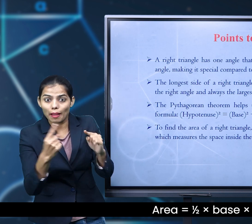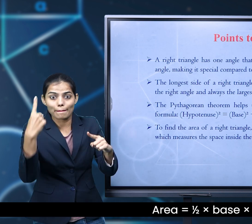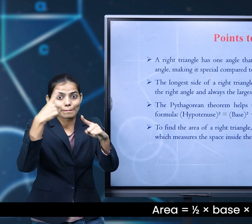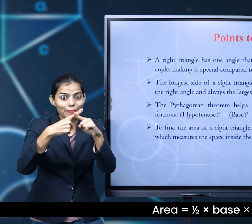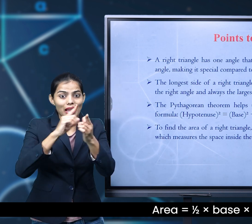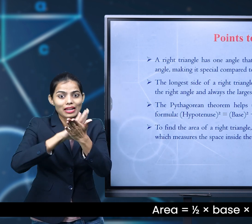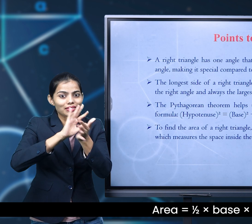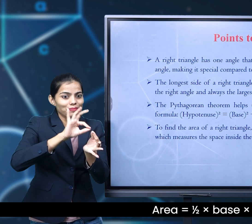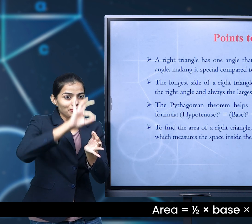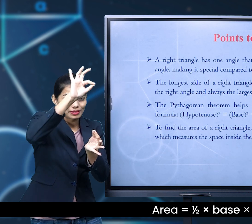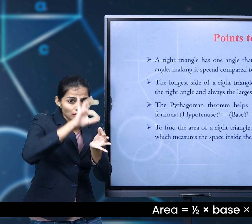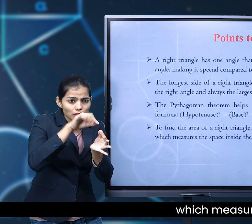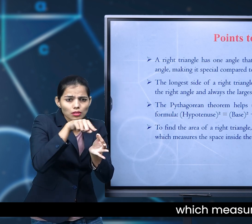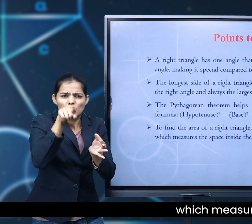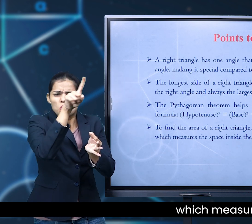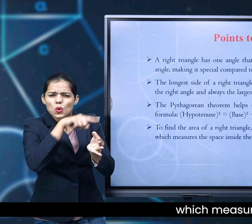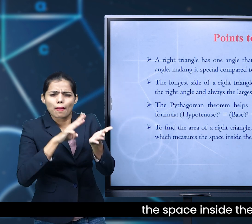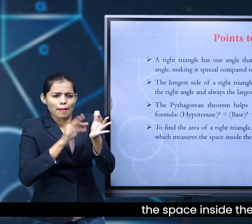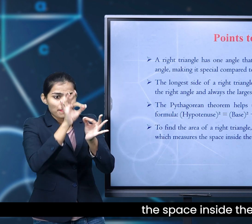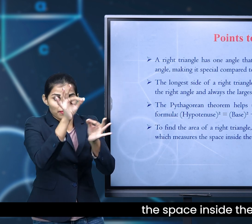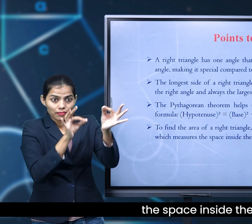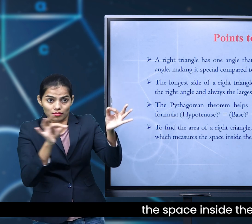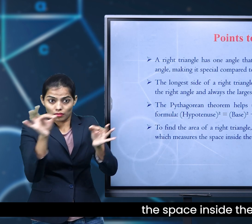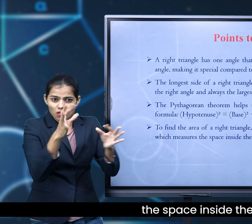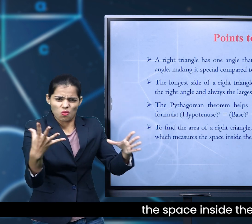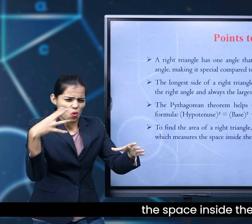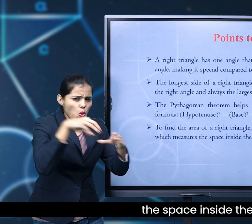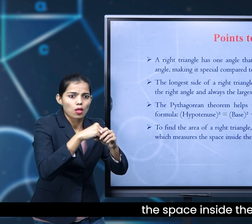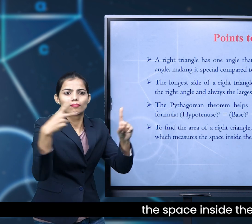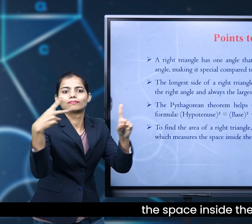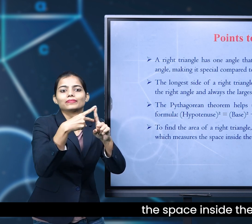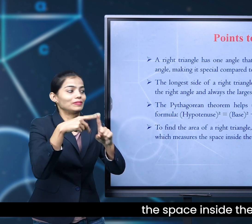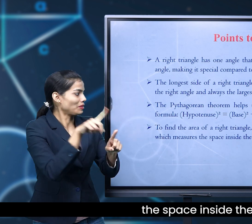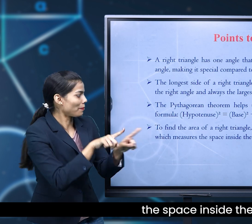base into height, which measures the space inside the triangle.